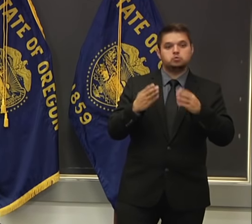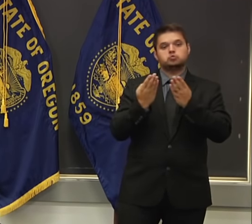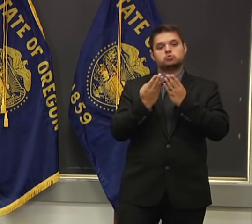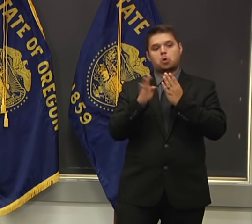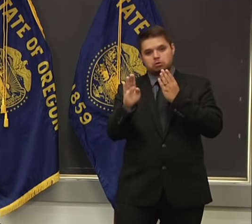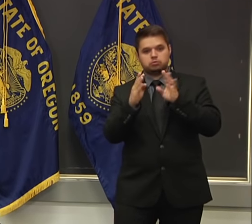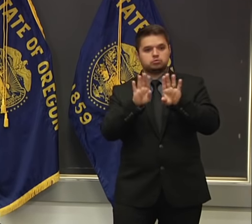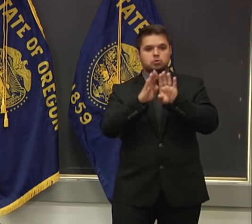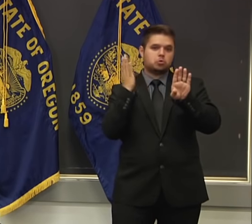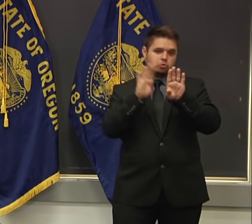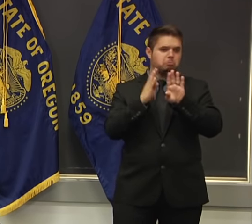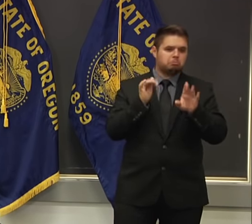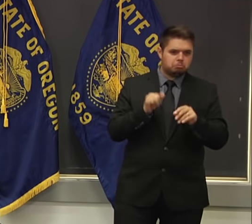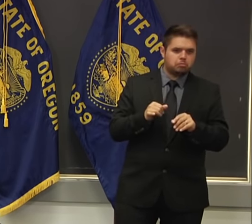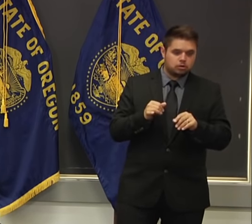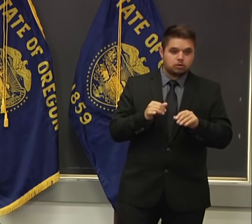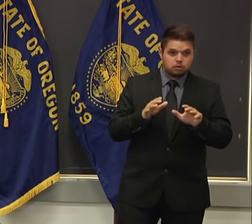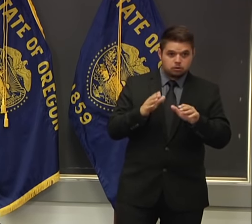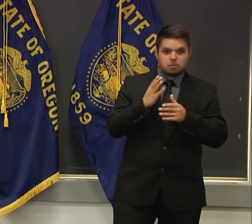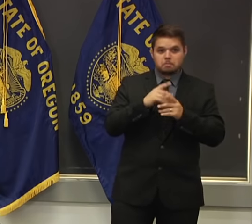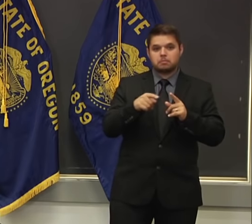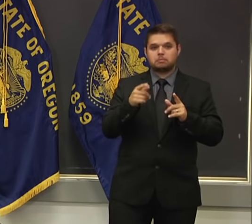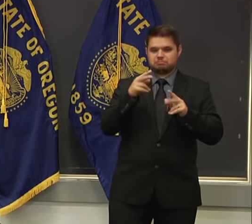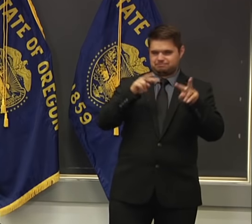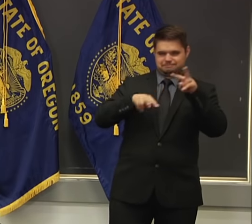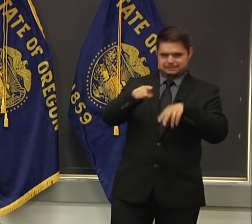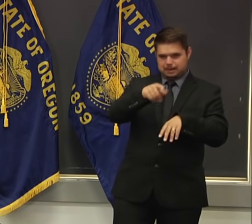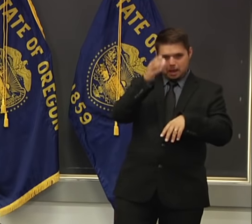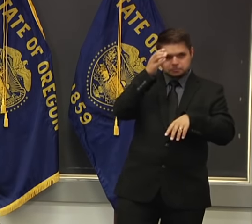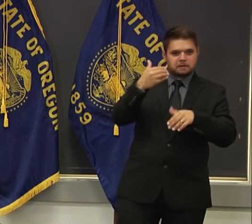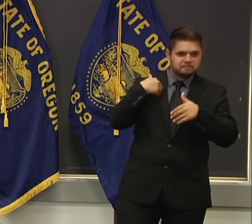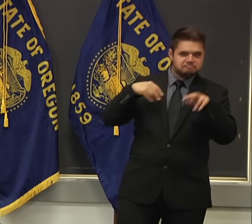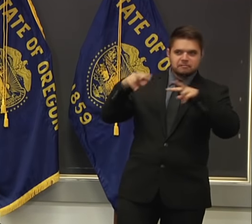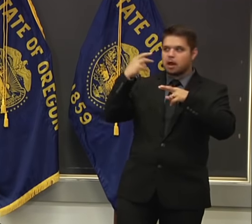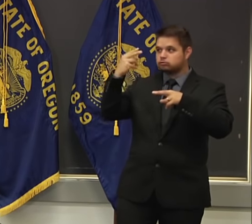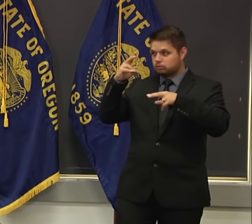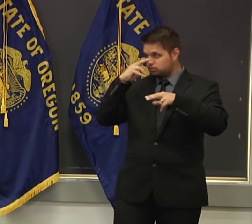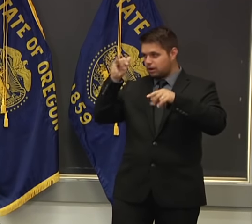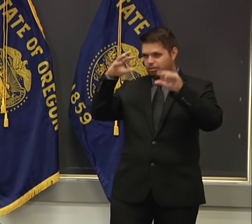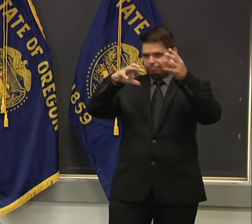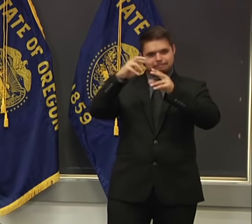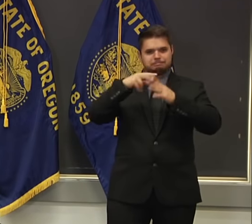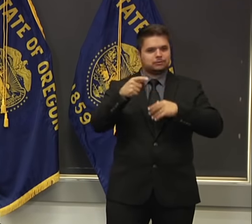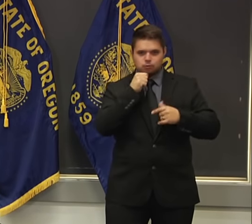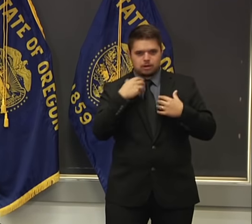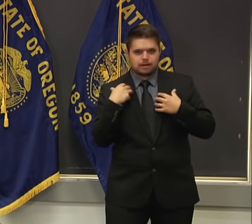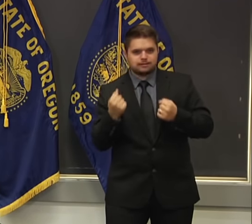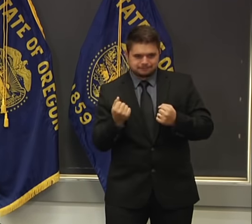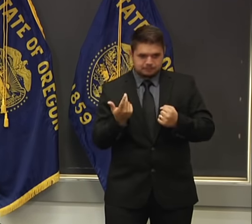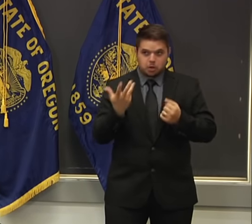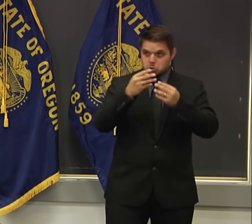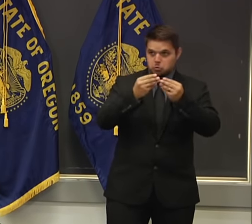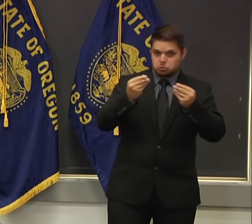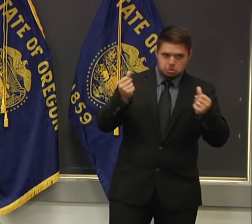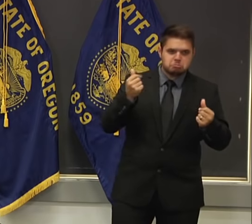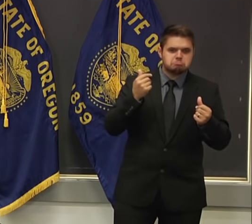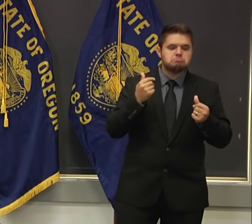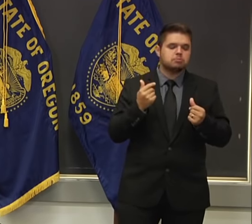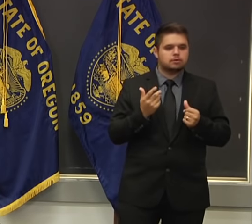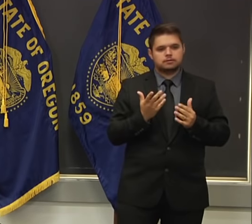window. Unfortunately, we are still seeing the effects of smoke play out in terms of health impacts to people in our